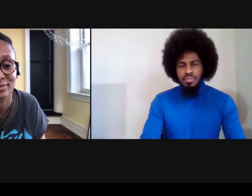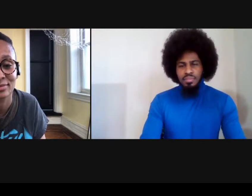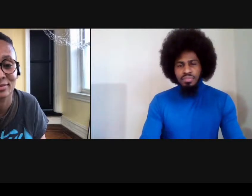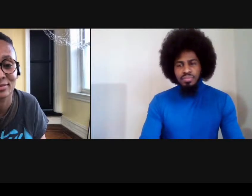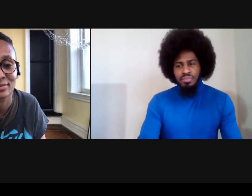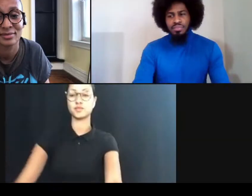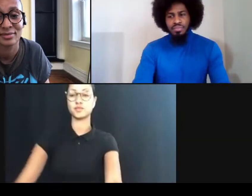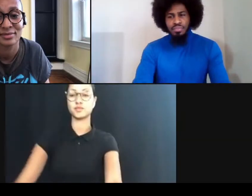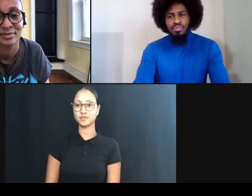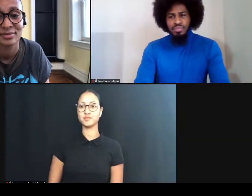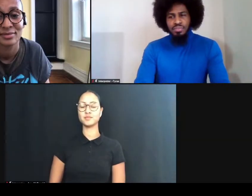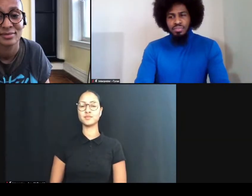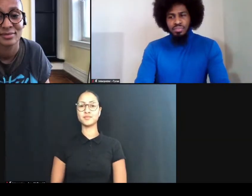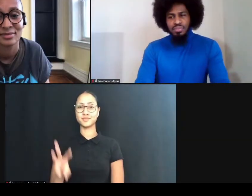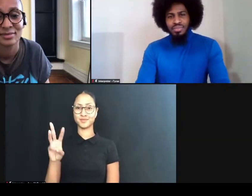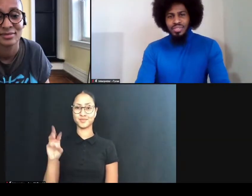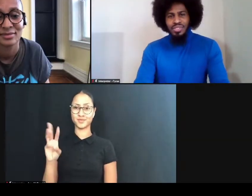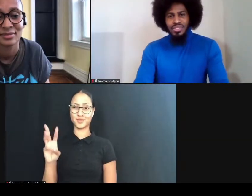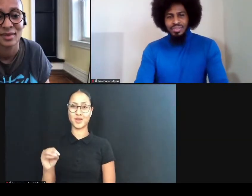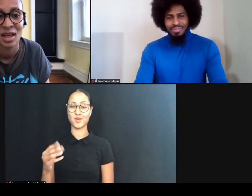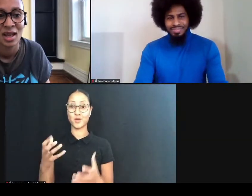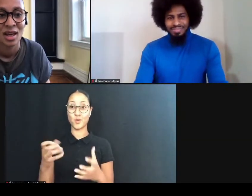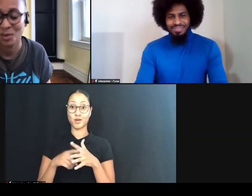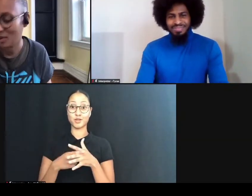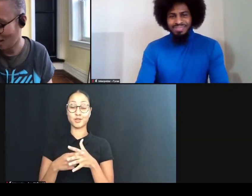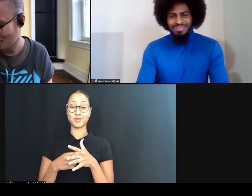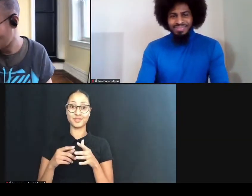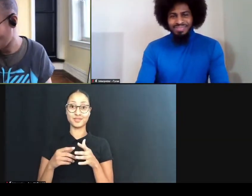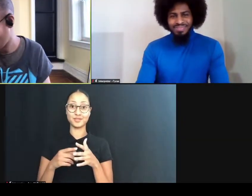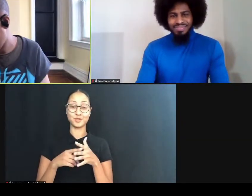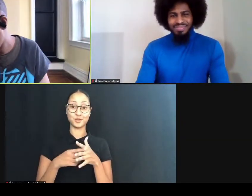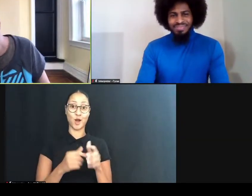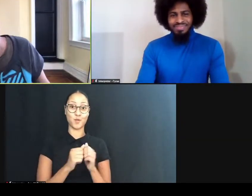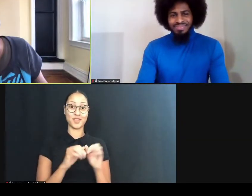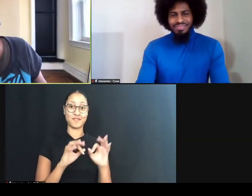go from family to dance or stay with family?